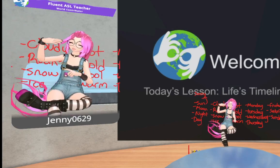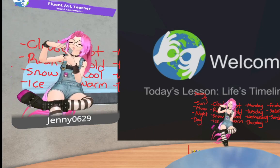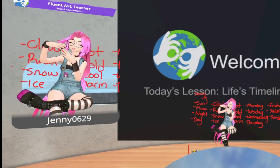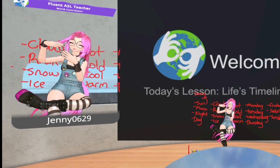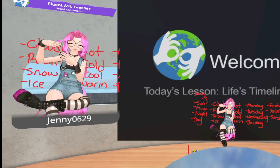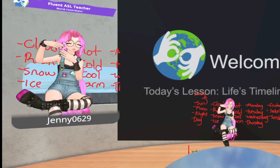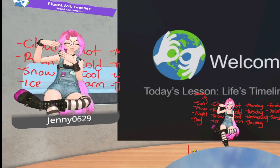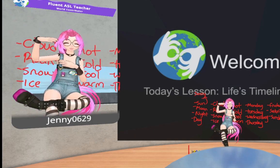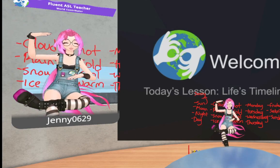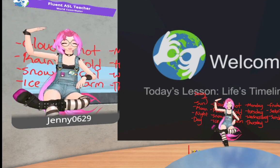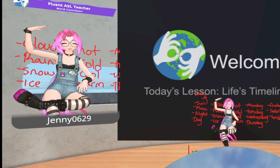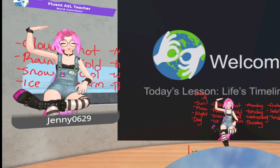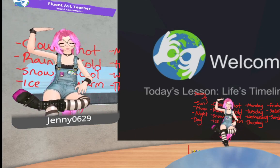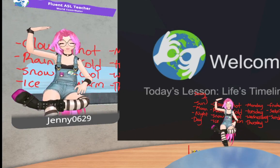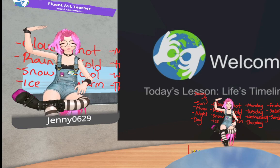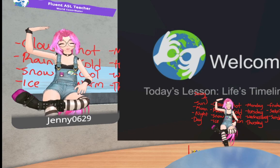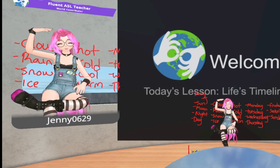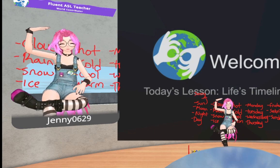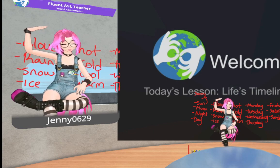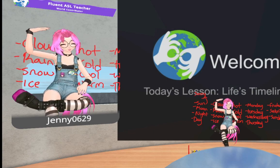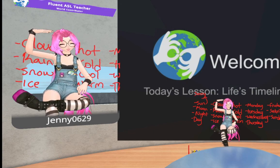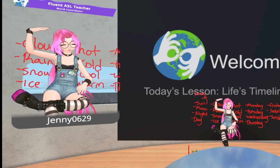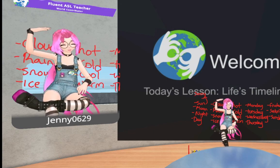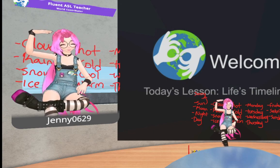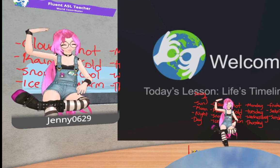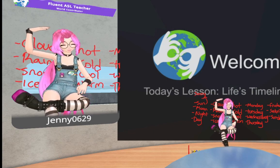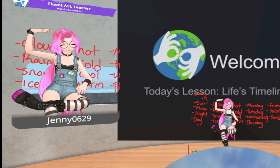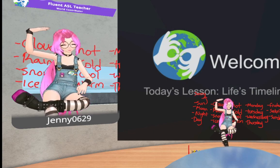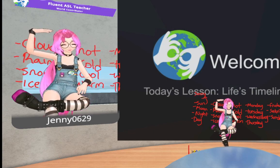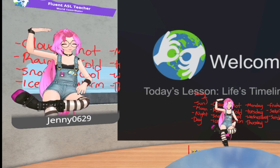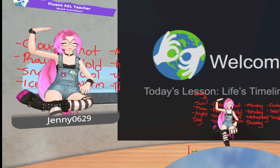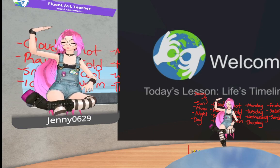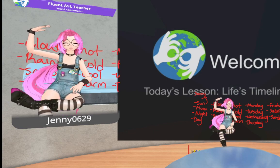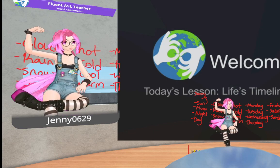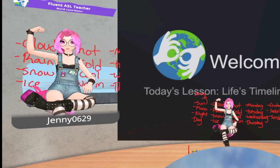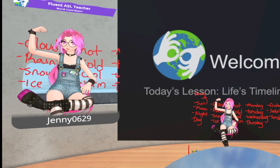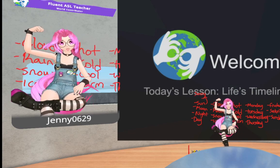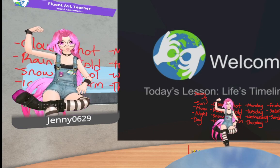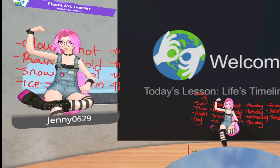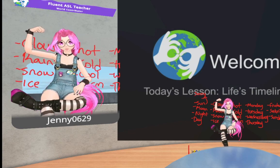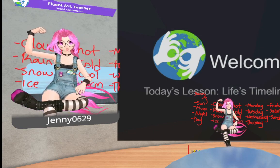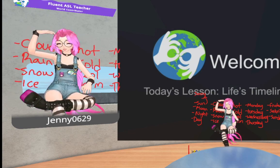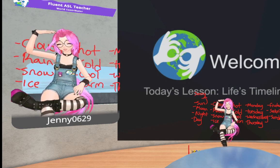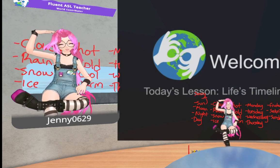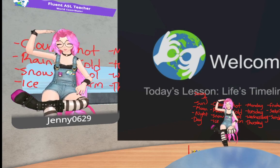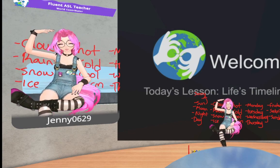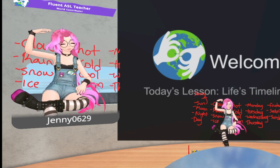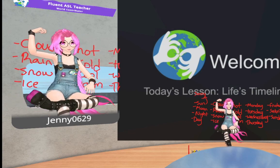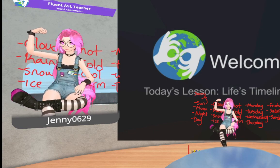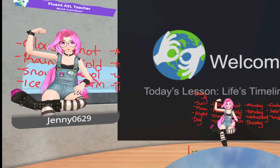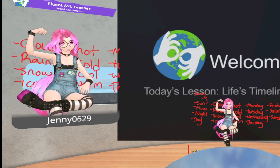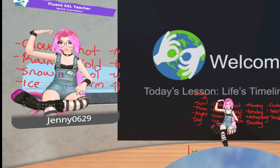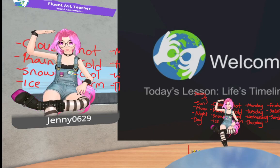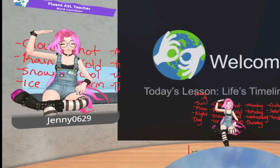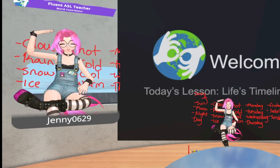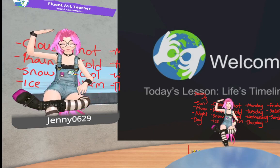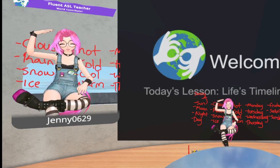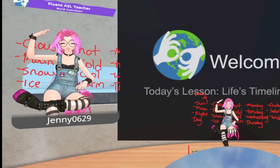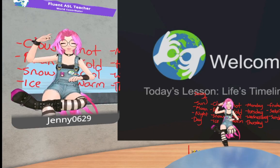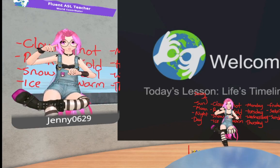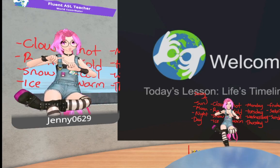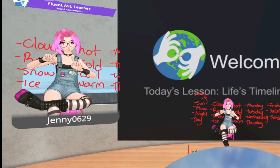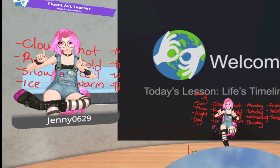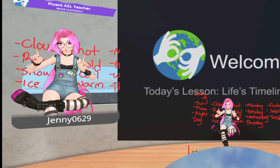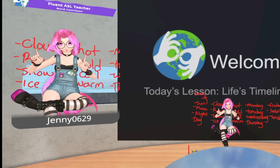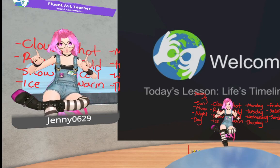to have that same relaxed hand shape and then go like this. So not closed to open, not closed to